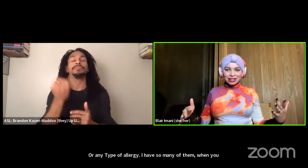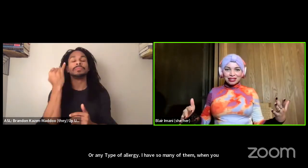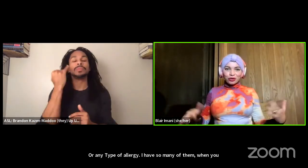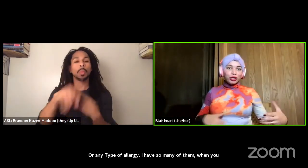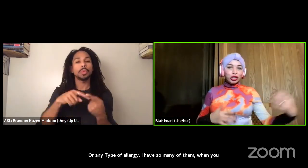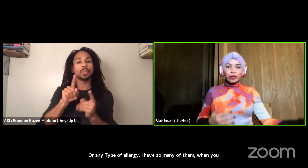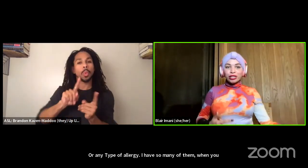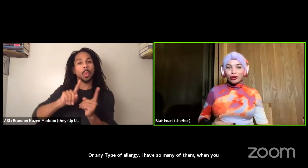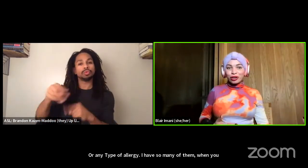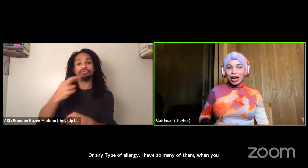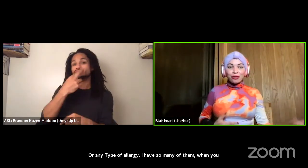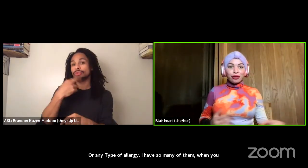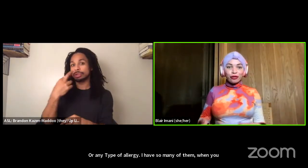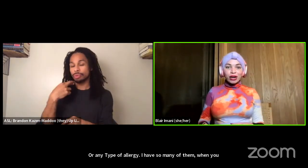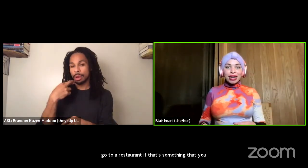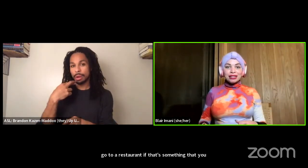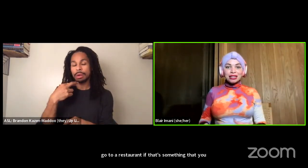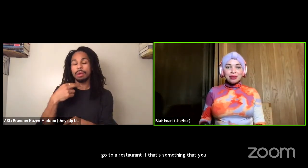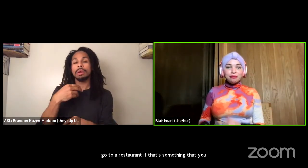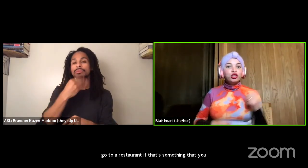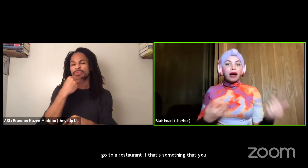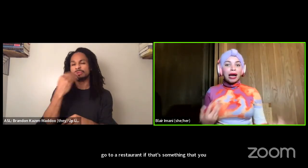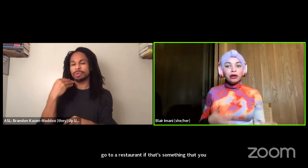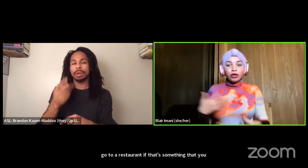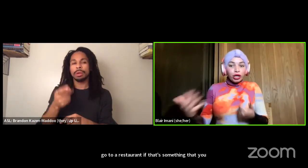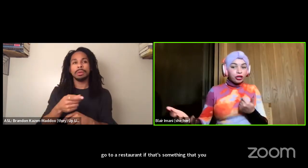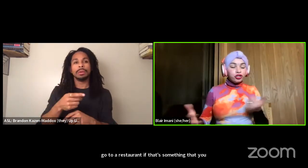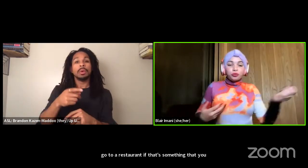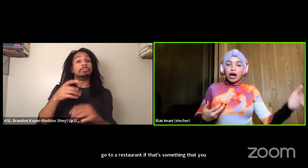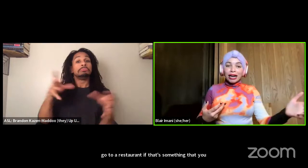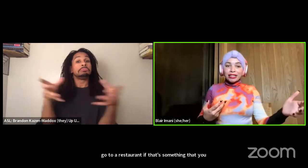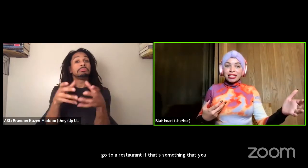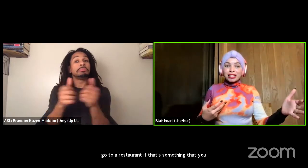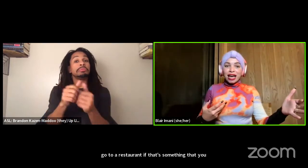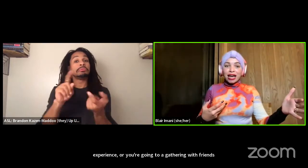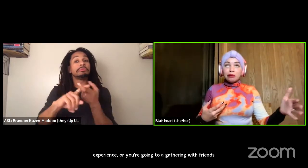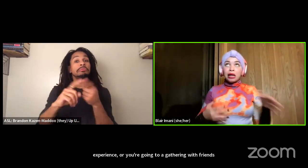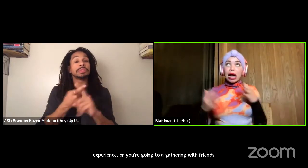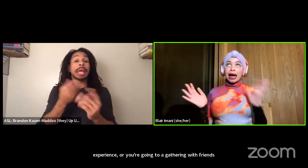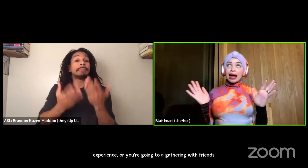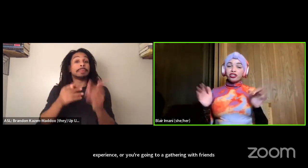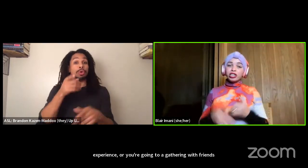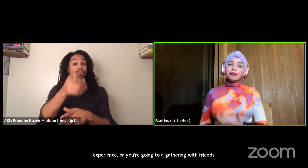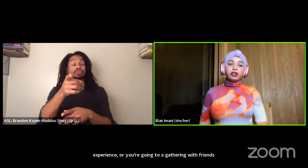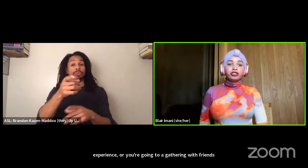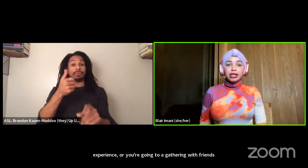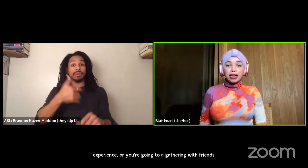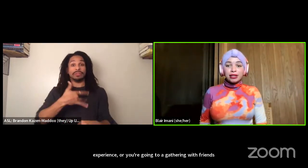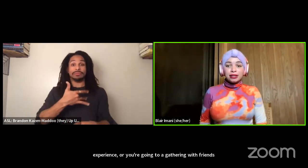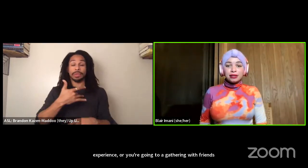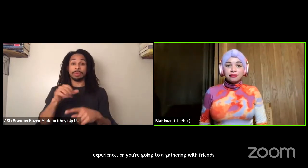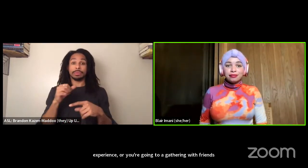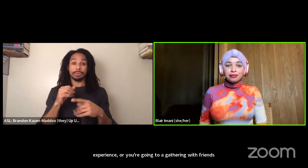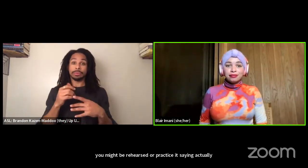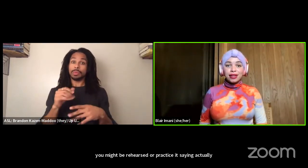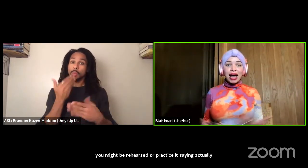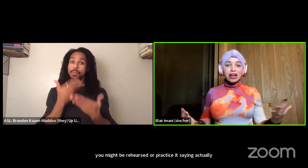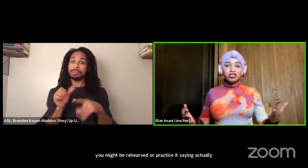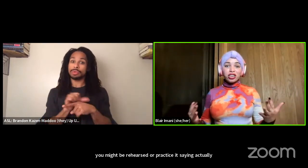you experience, or you're going to a gathering with friends, you might be rehearsed or practice it saying, actually, I'm allergic to